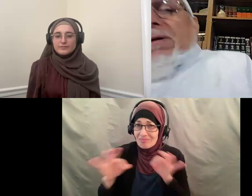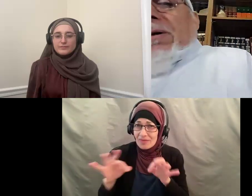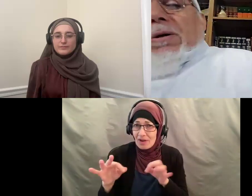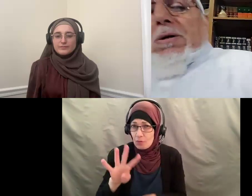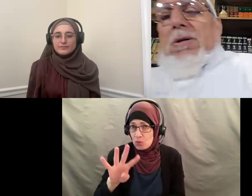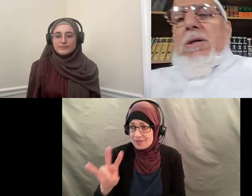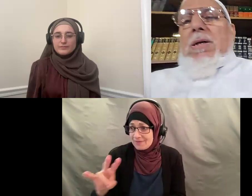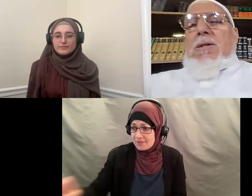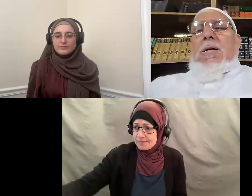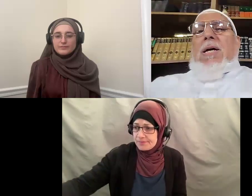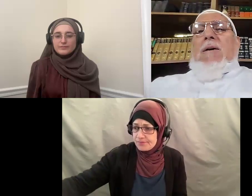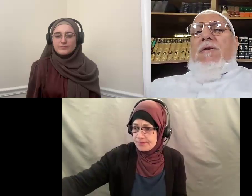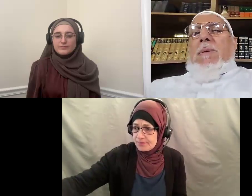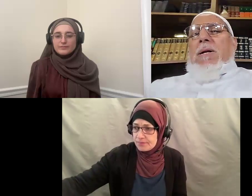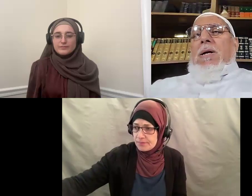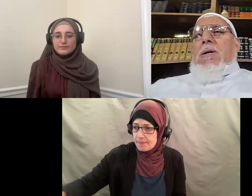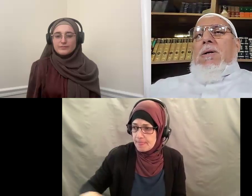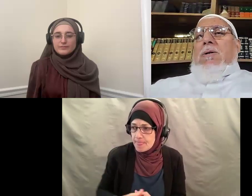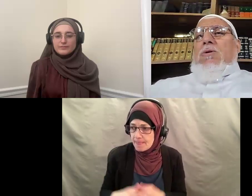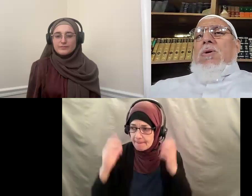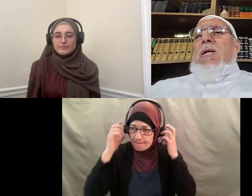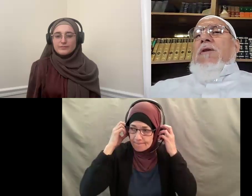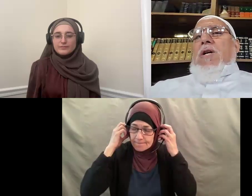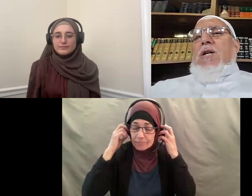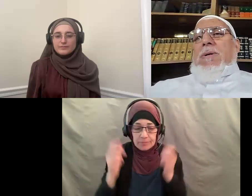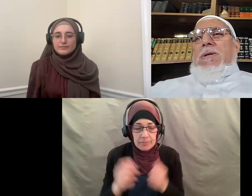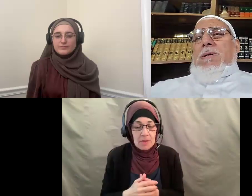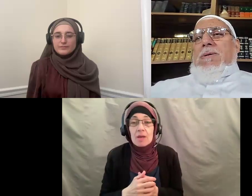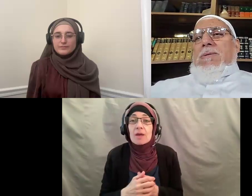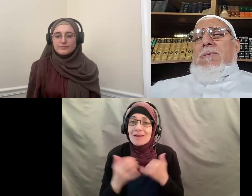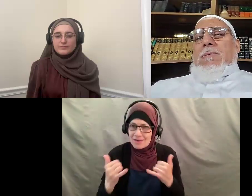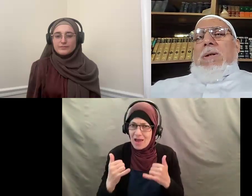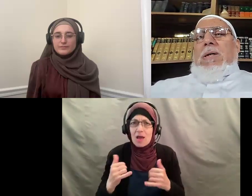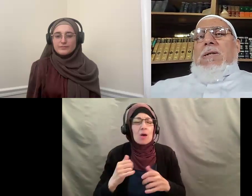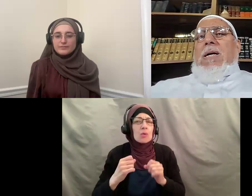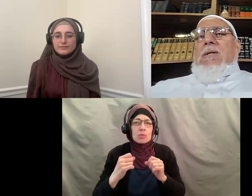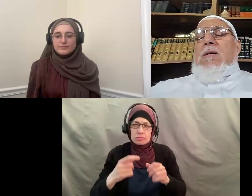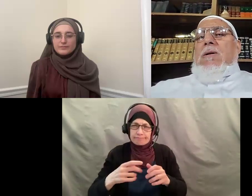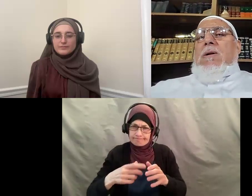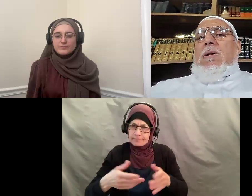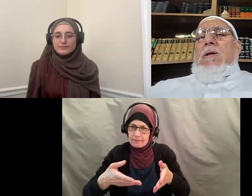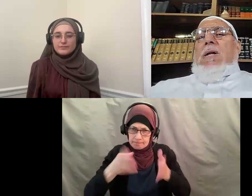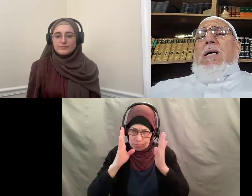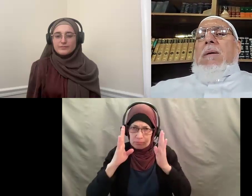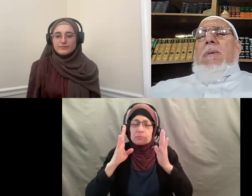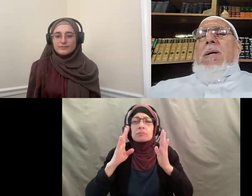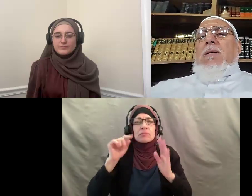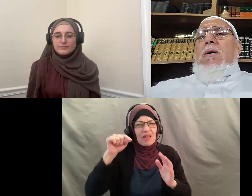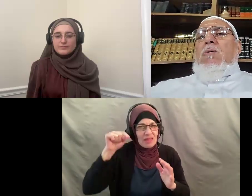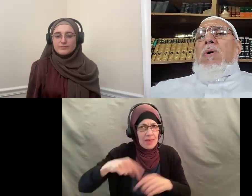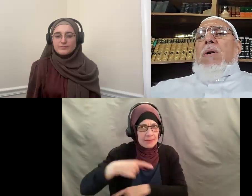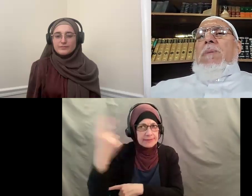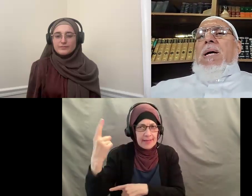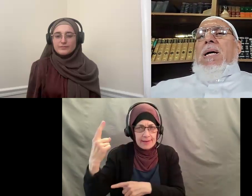47 takes everybody to the day of judgment. It says, the